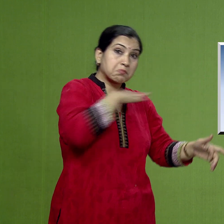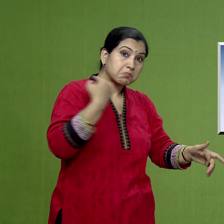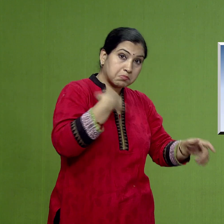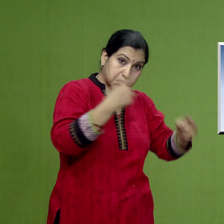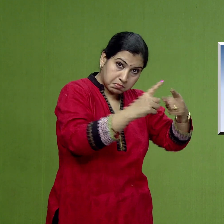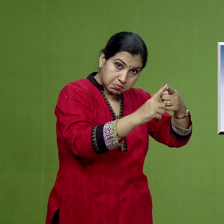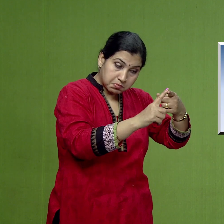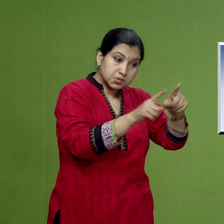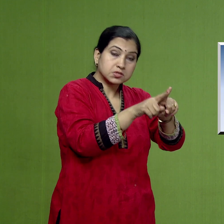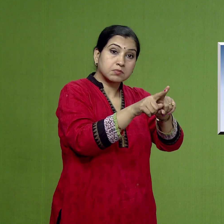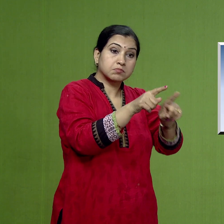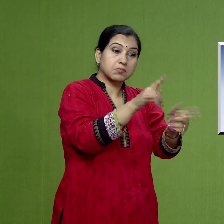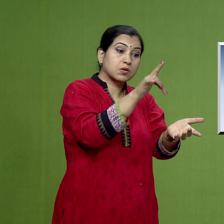number of births in an year,